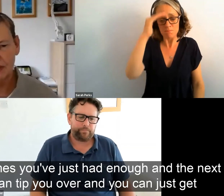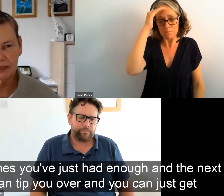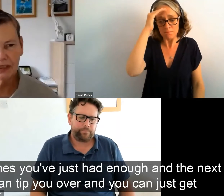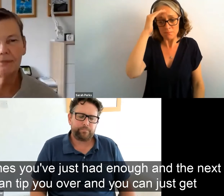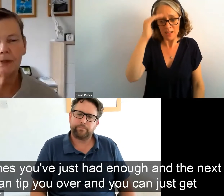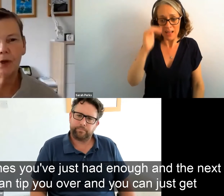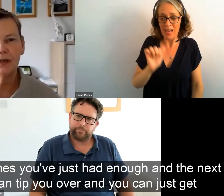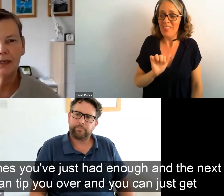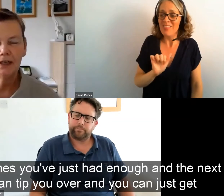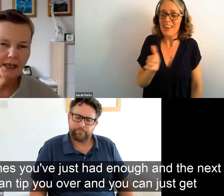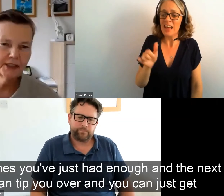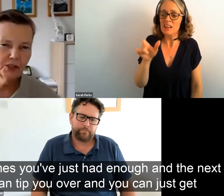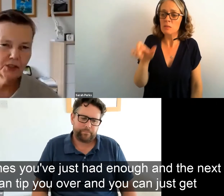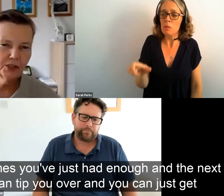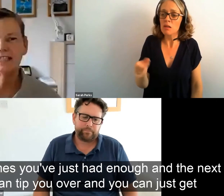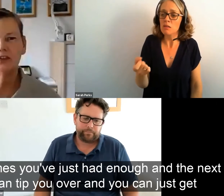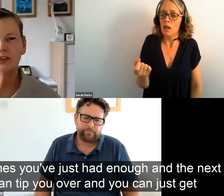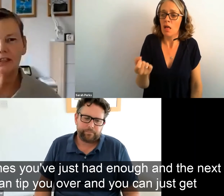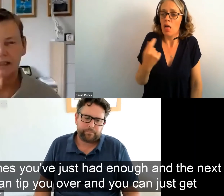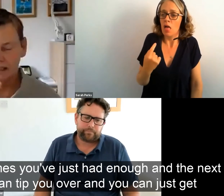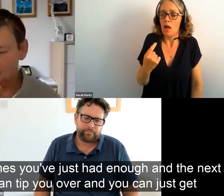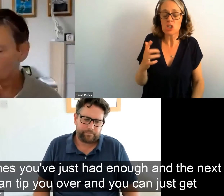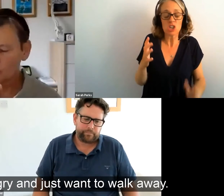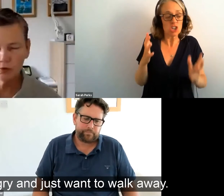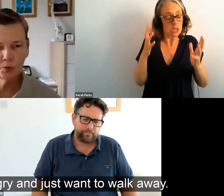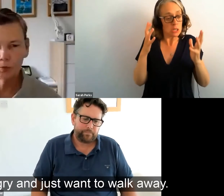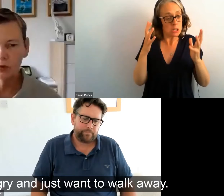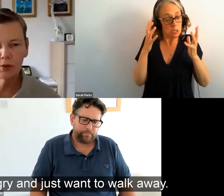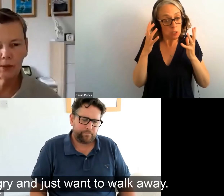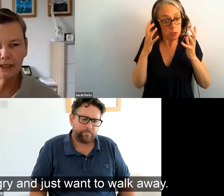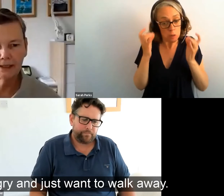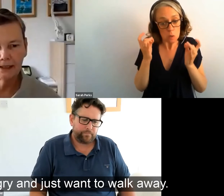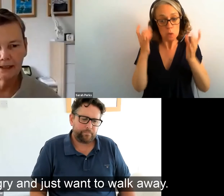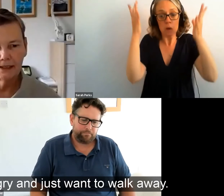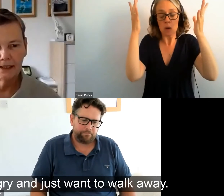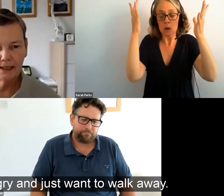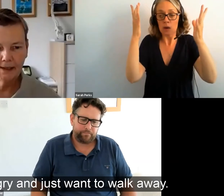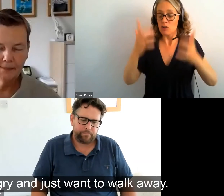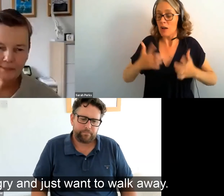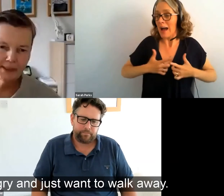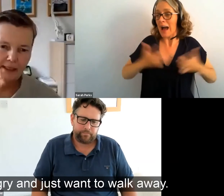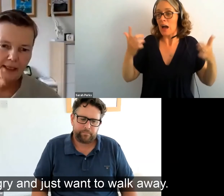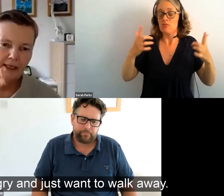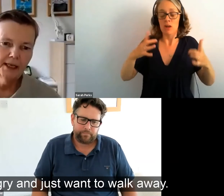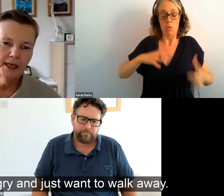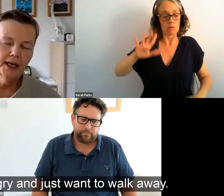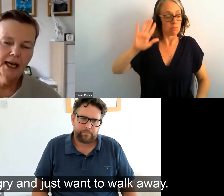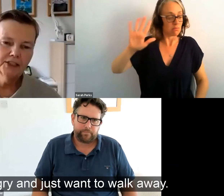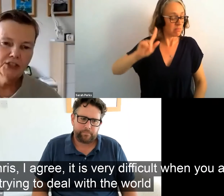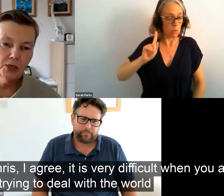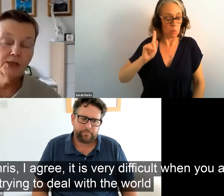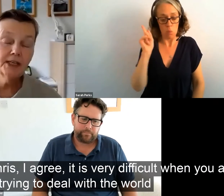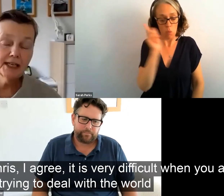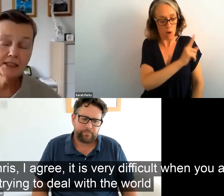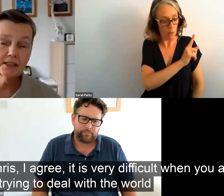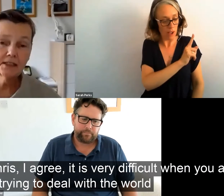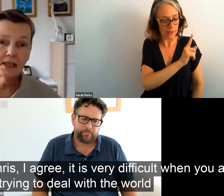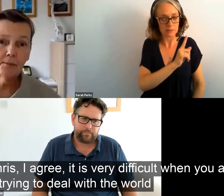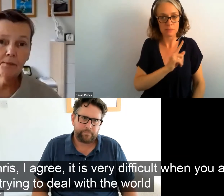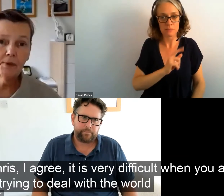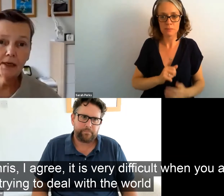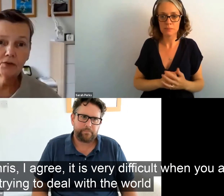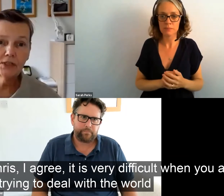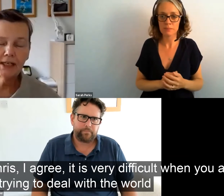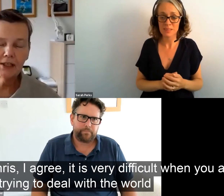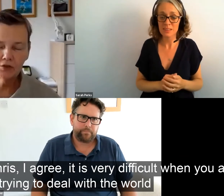person can tip you over and you can just get angry and just want to walk away. And